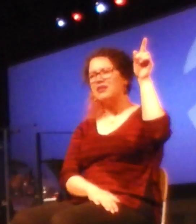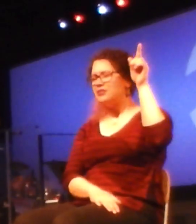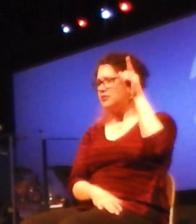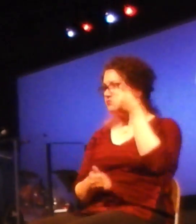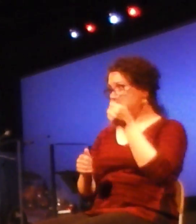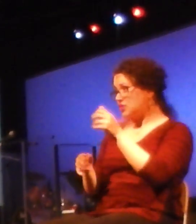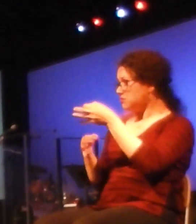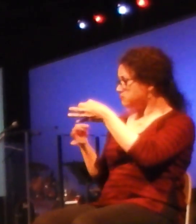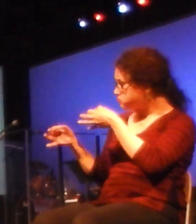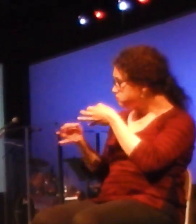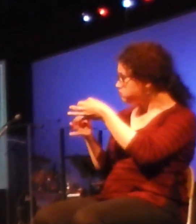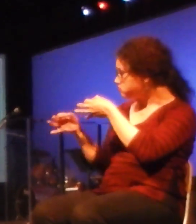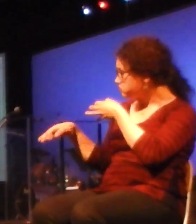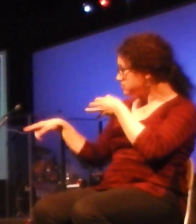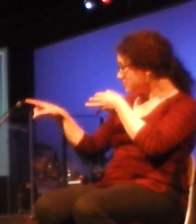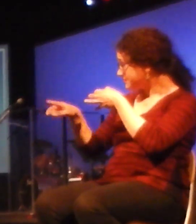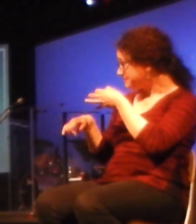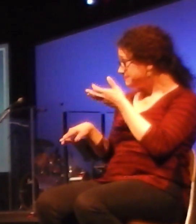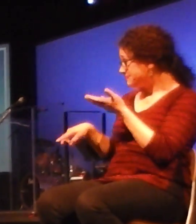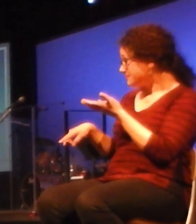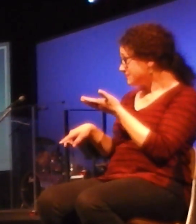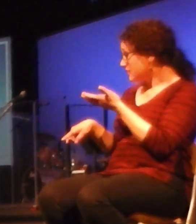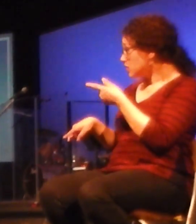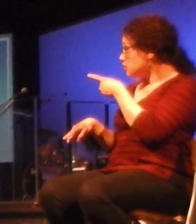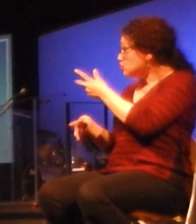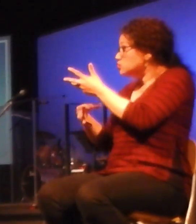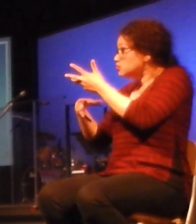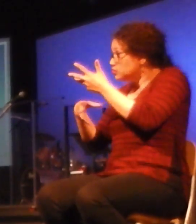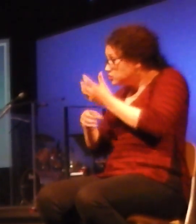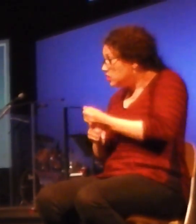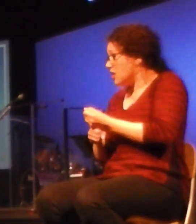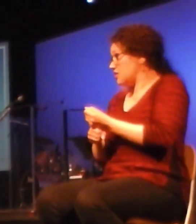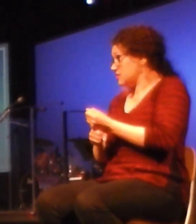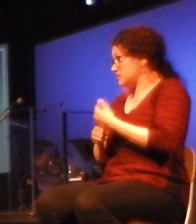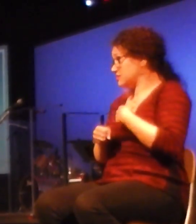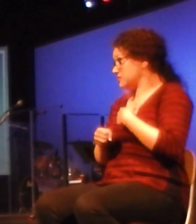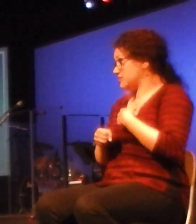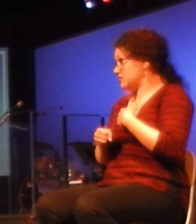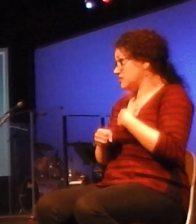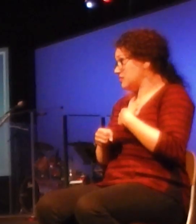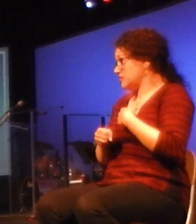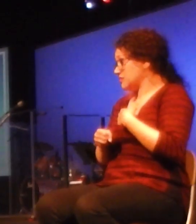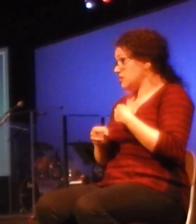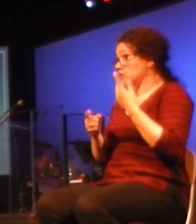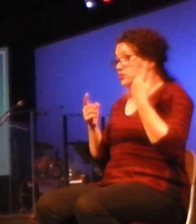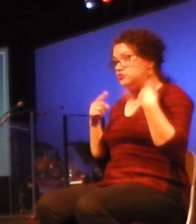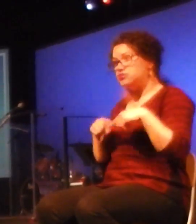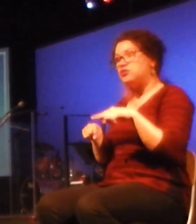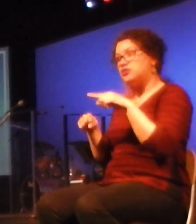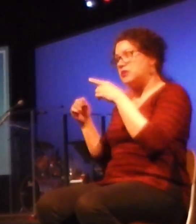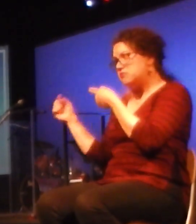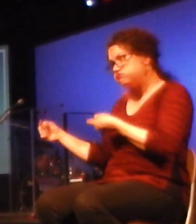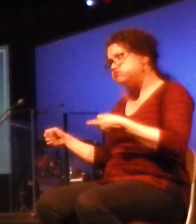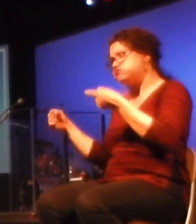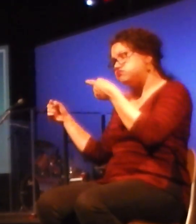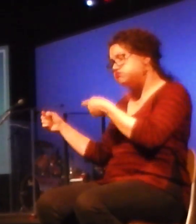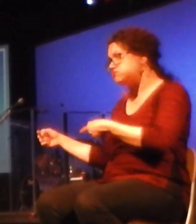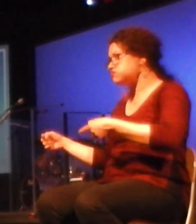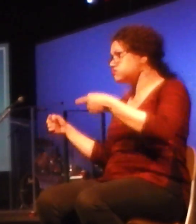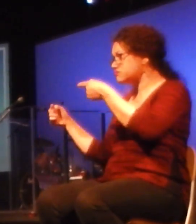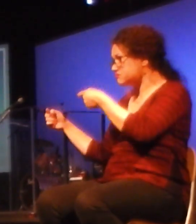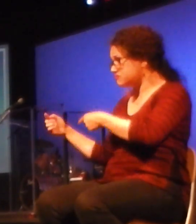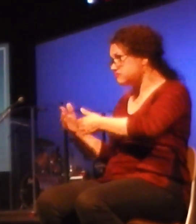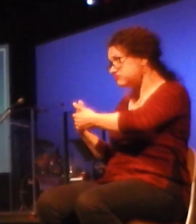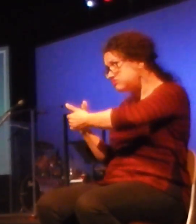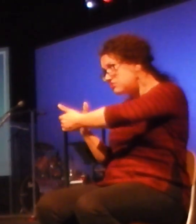Israelites, this is how you trust me in the midst of exile that's not going to